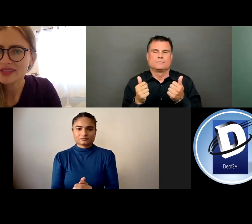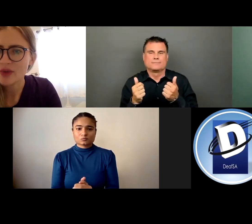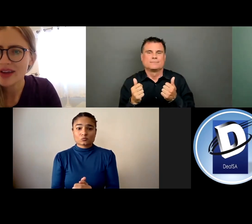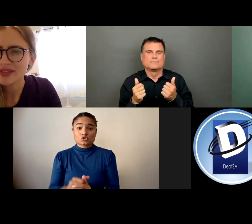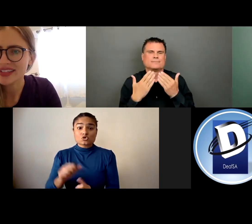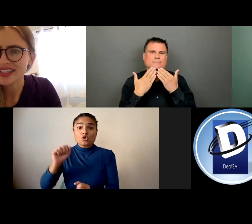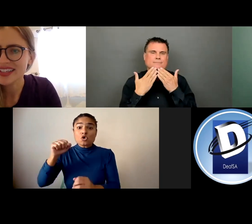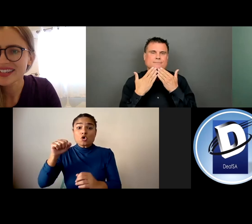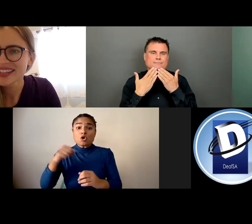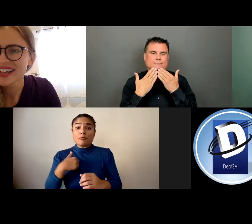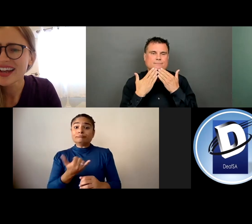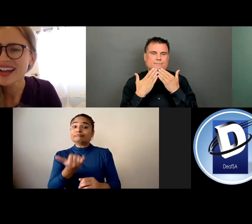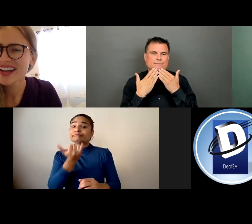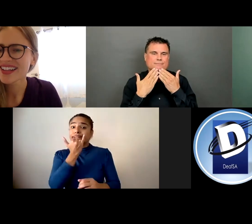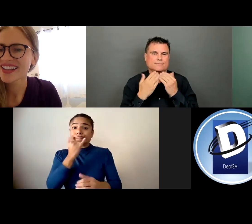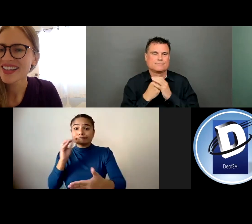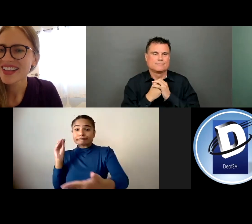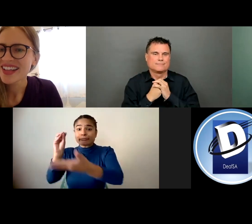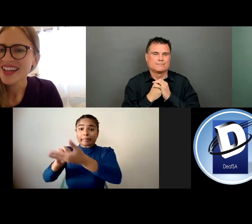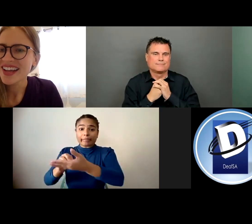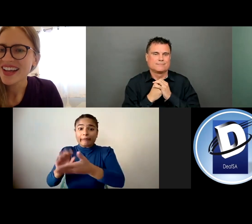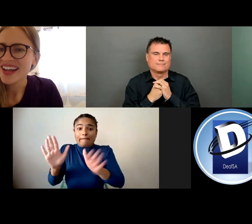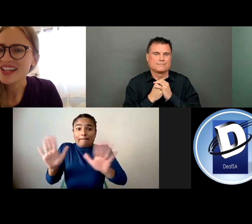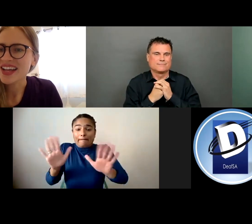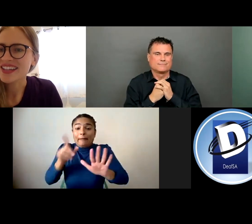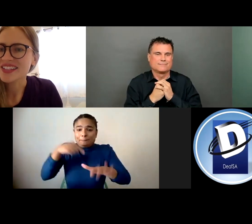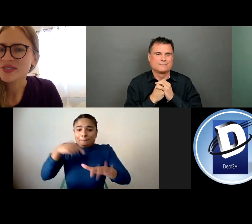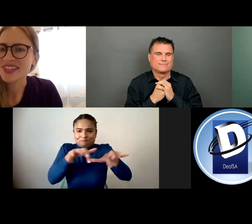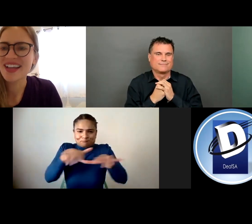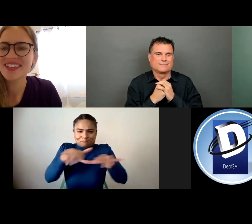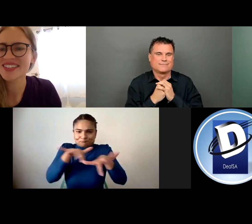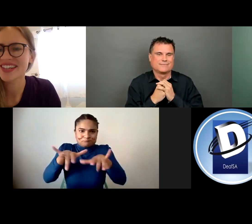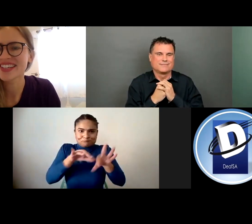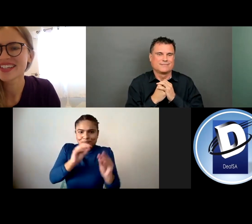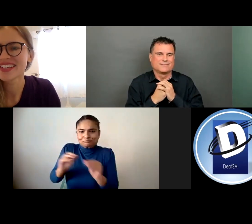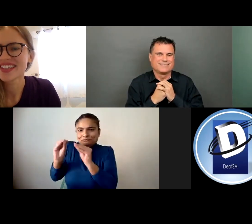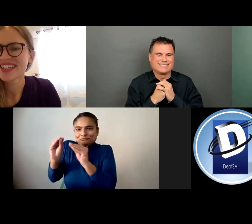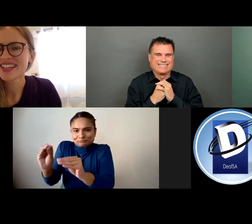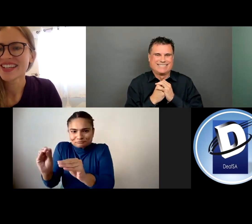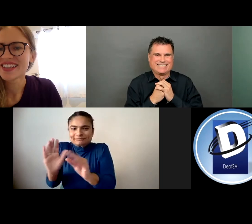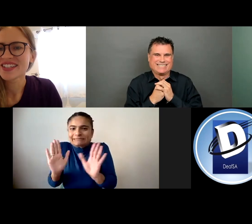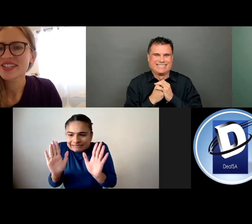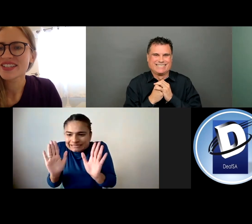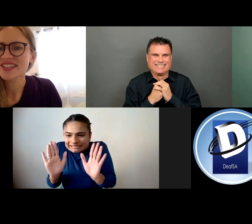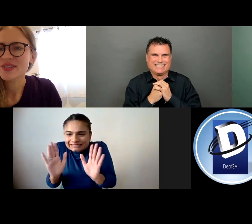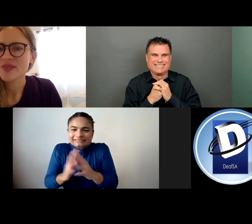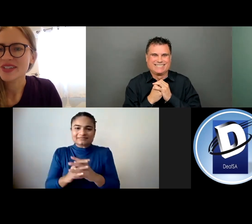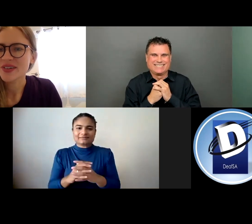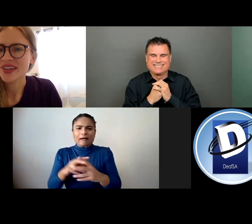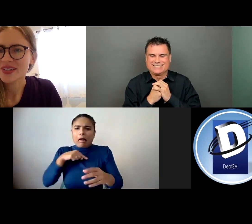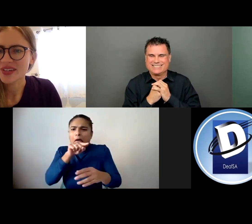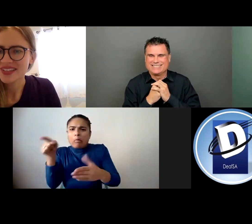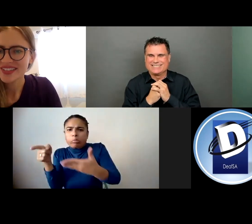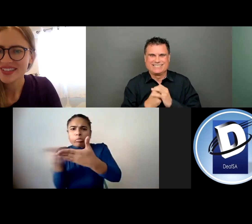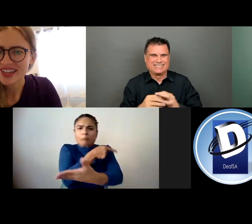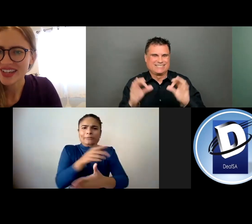question. Privately. Heidi is busy doing it. I accidentally was, sorry. Too much going on